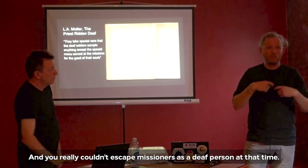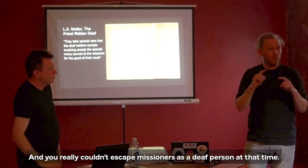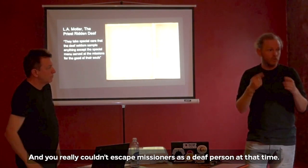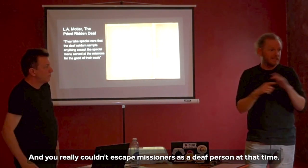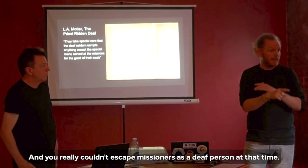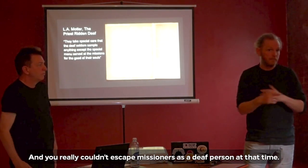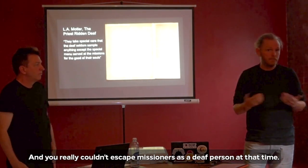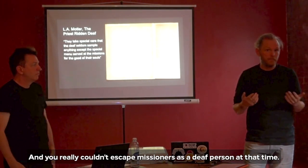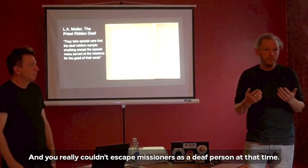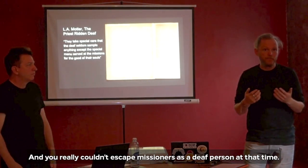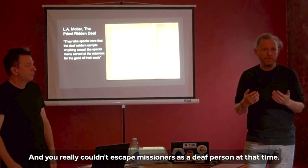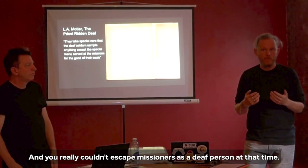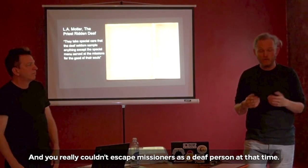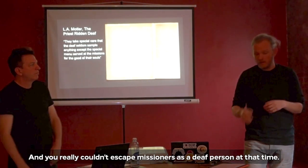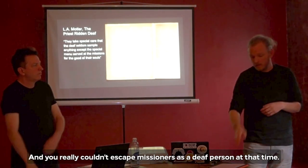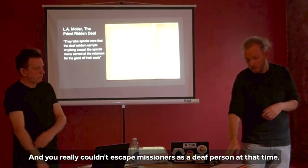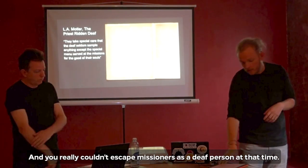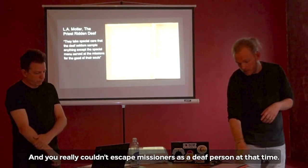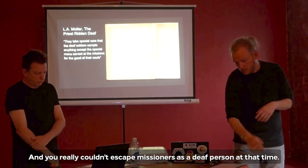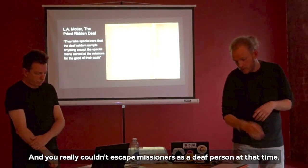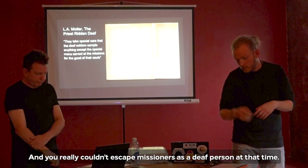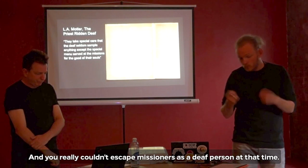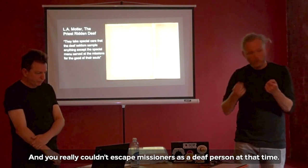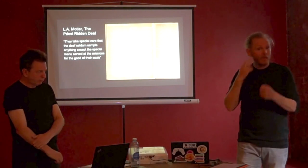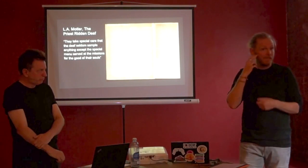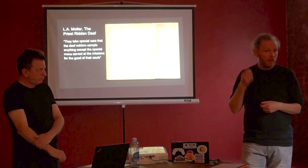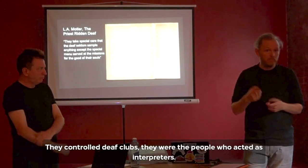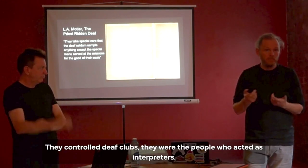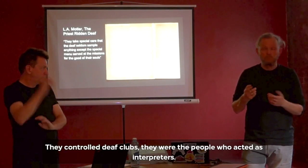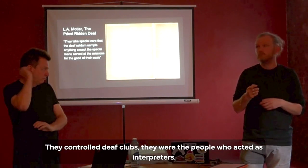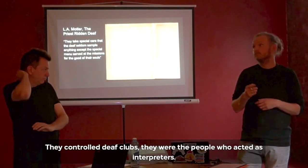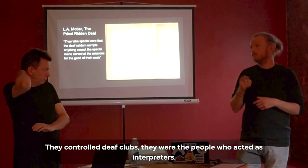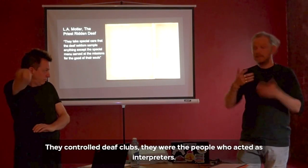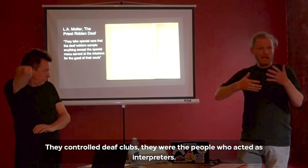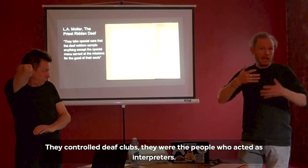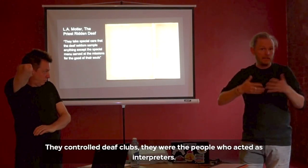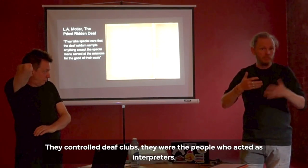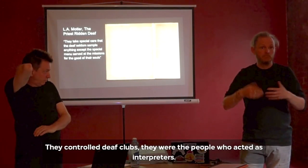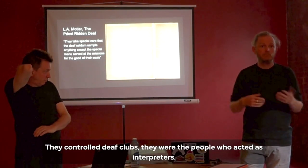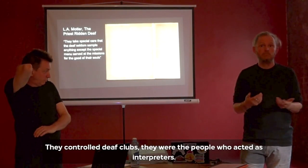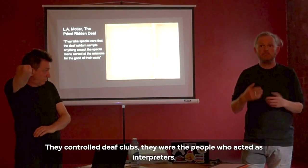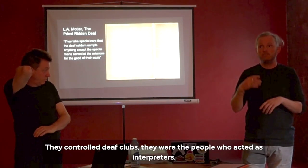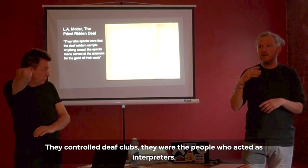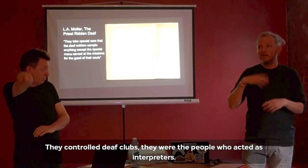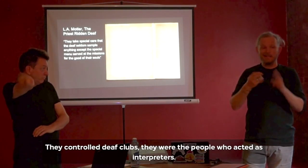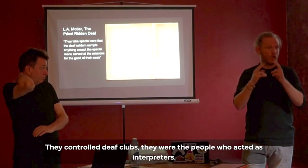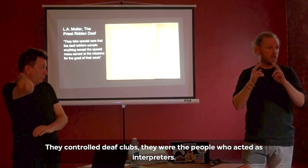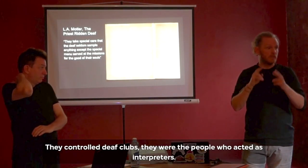And you really couldn't escape missioners as a deaf person at that time. They controlled deaf clubs. They